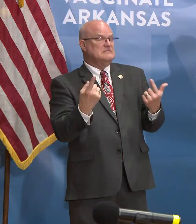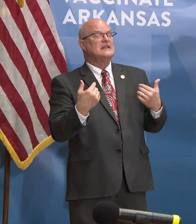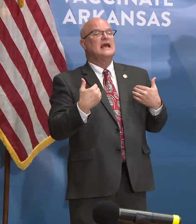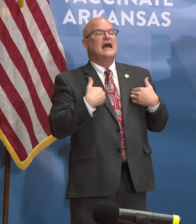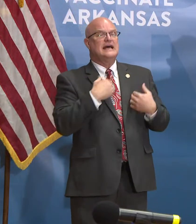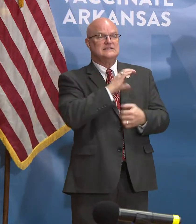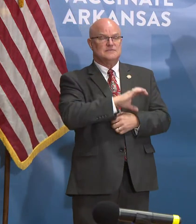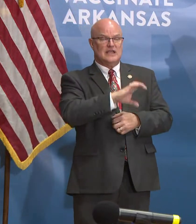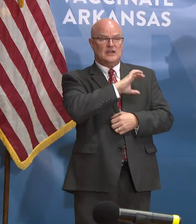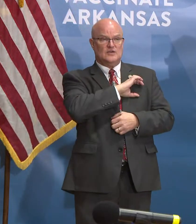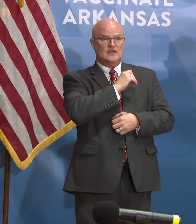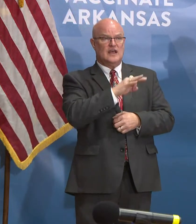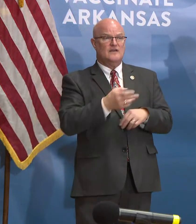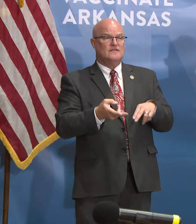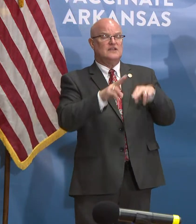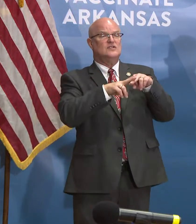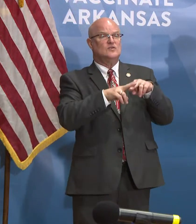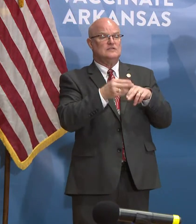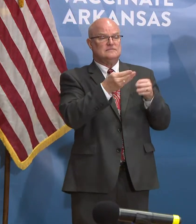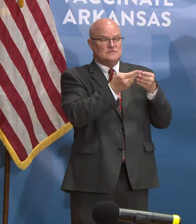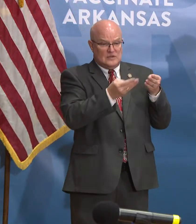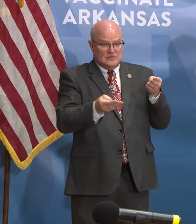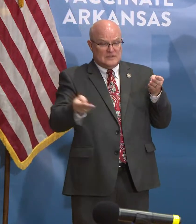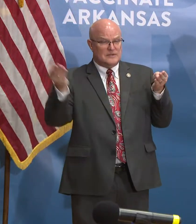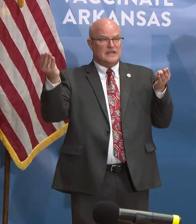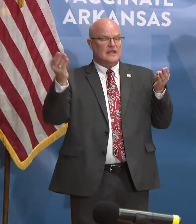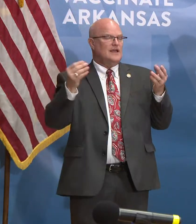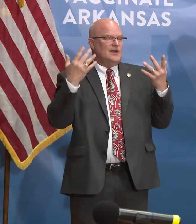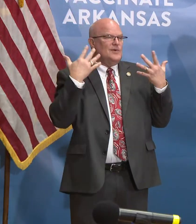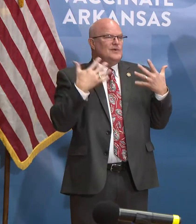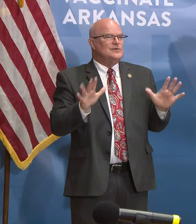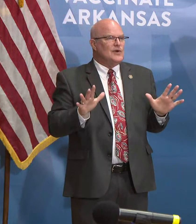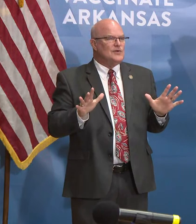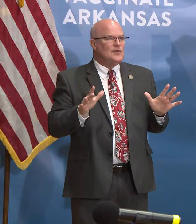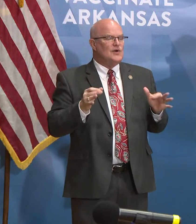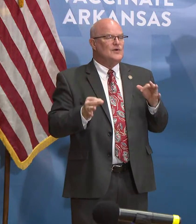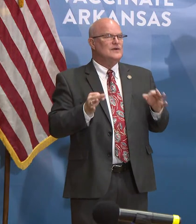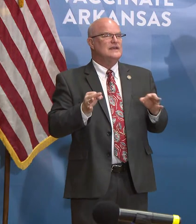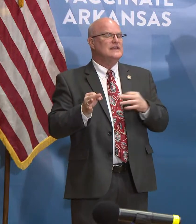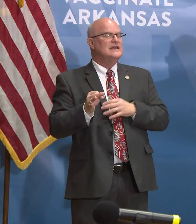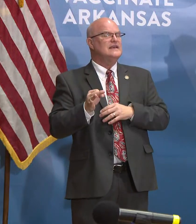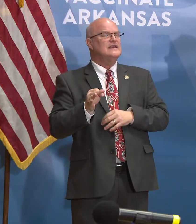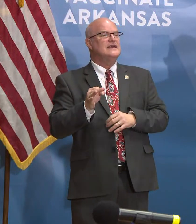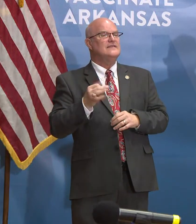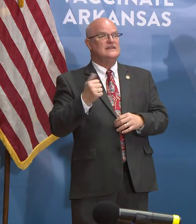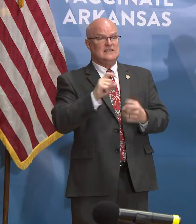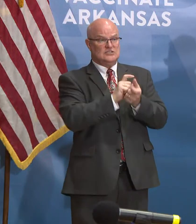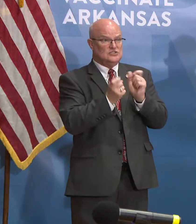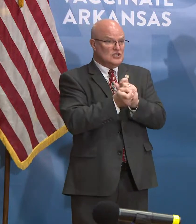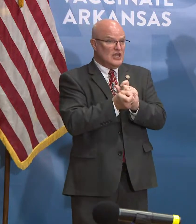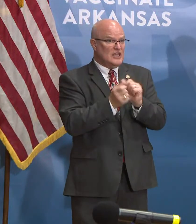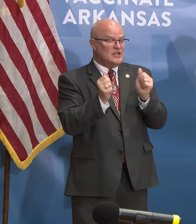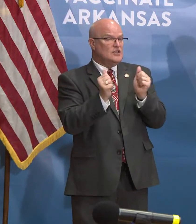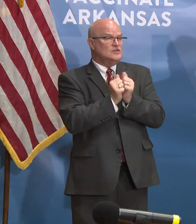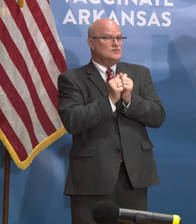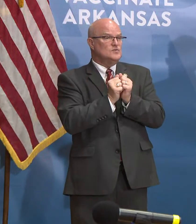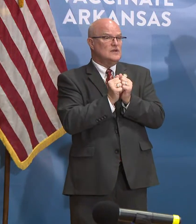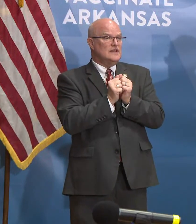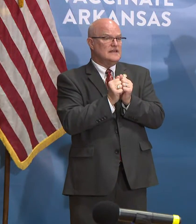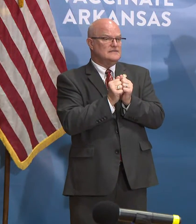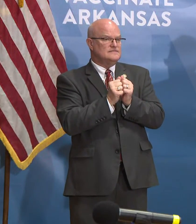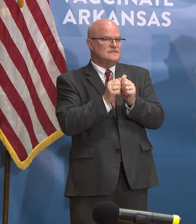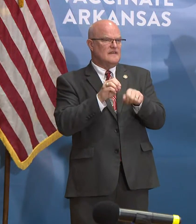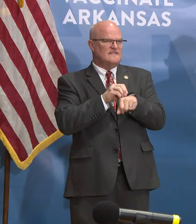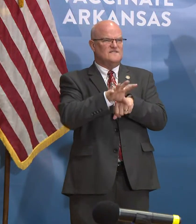some characteristics of increased transmissibility. We don't know whether it is there's any change in its ability to be